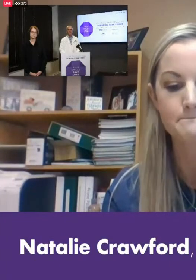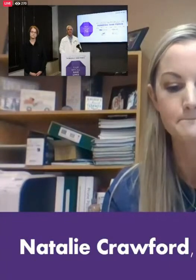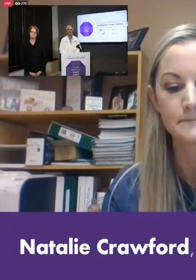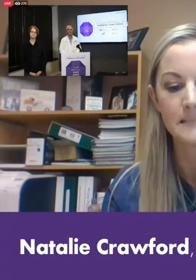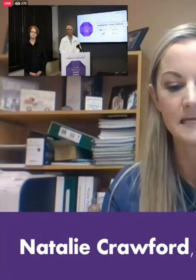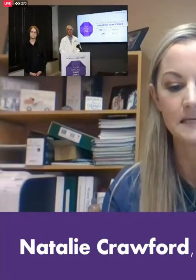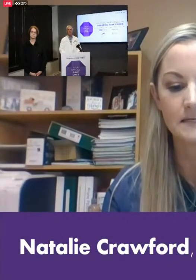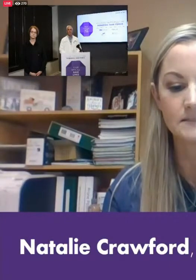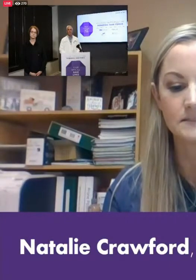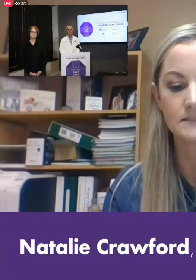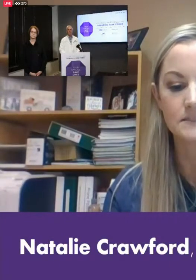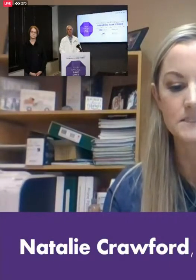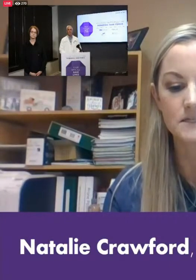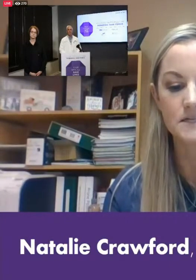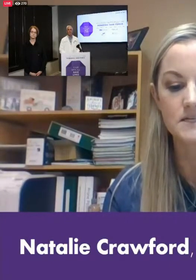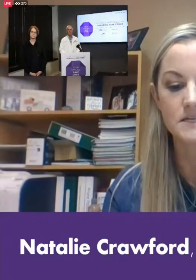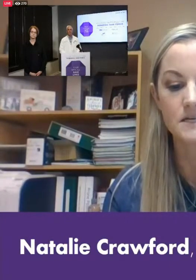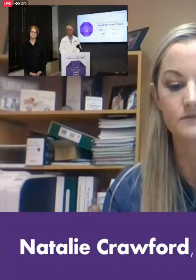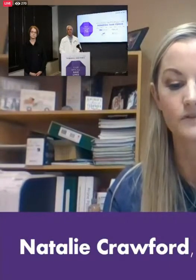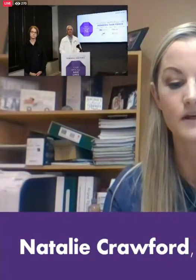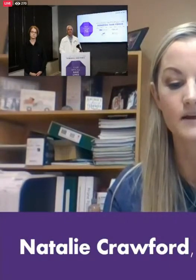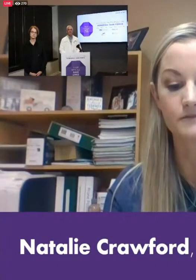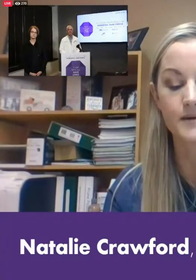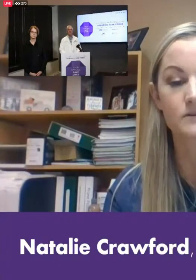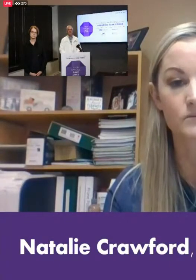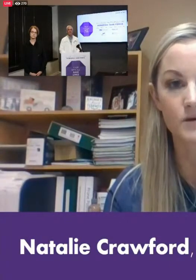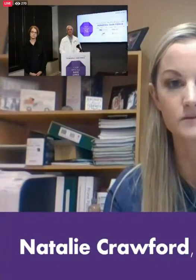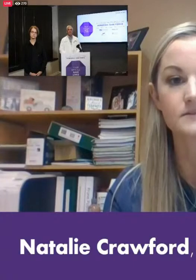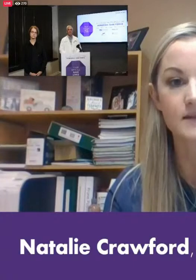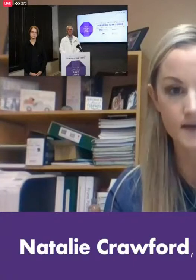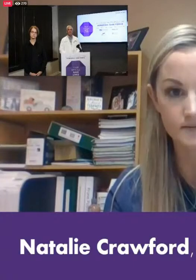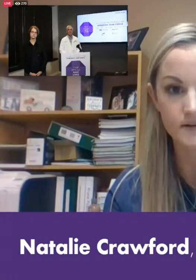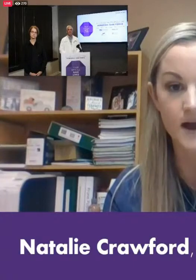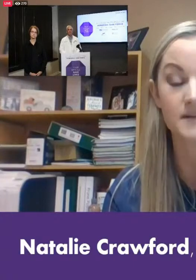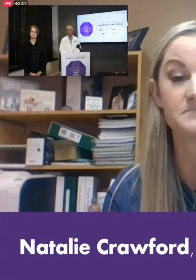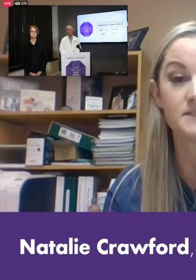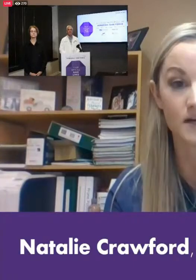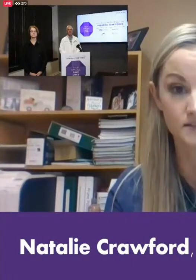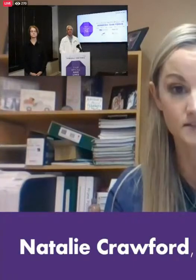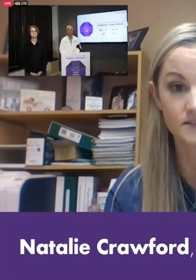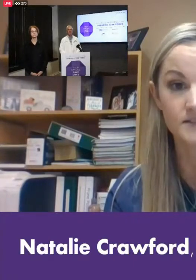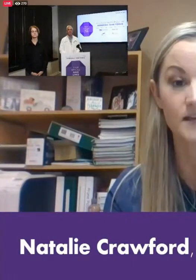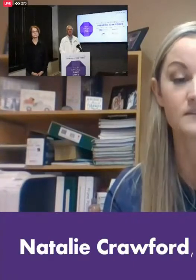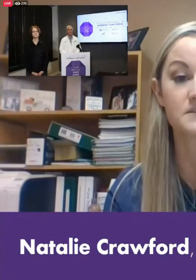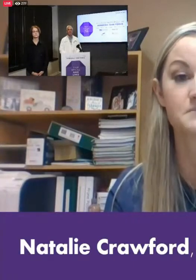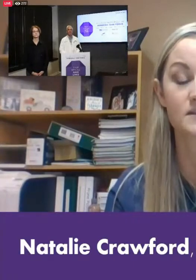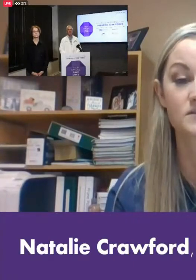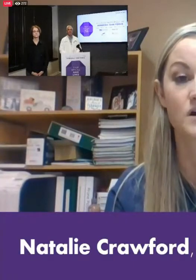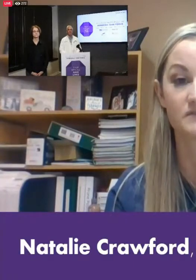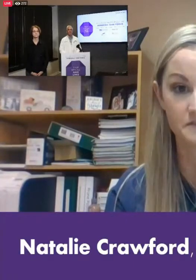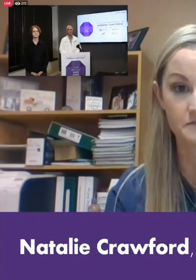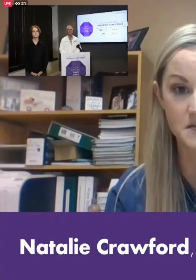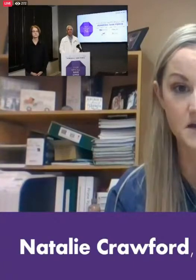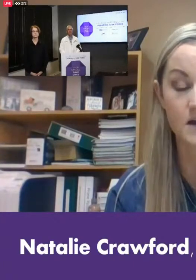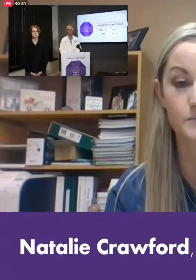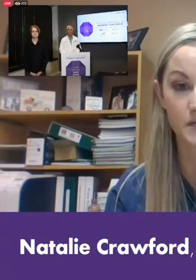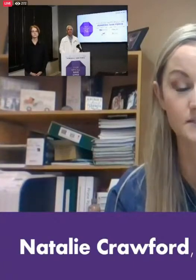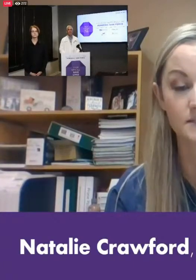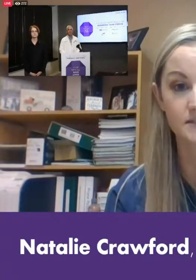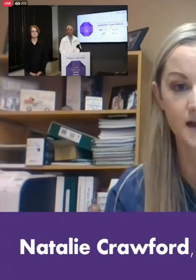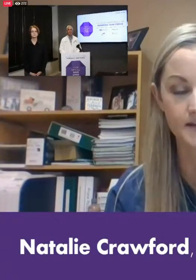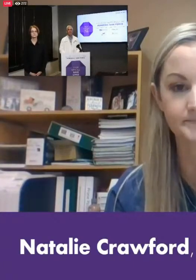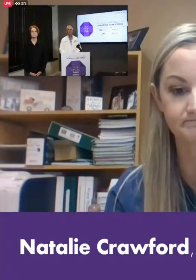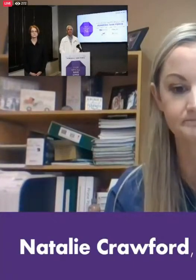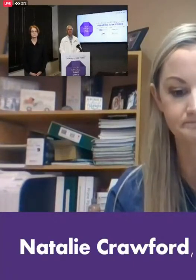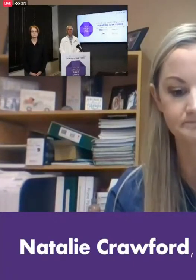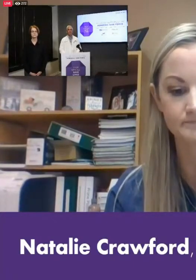aggravated, and for lack of better words said, "I am done. Take this mask off of me. I'm